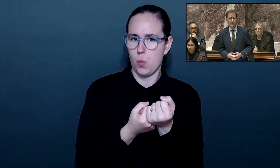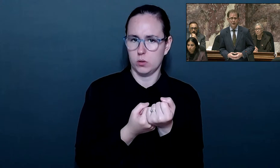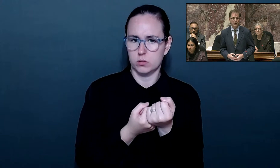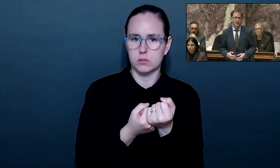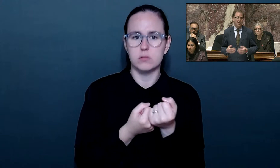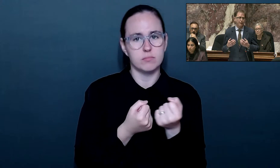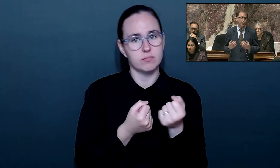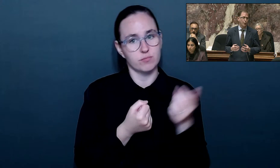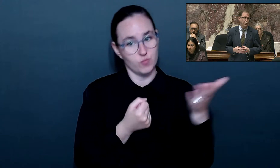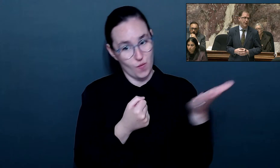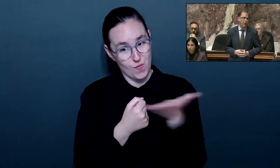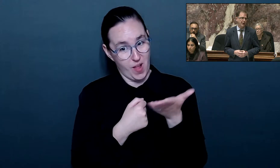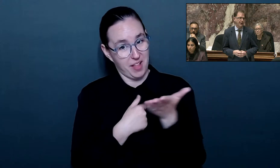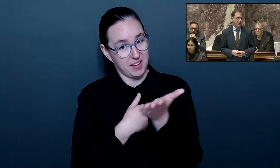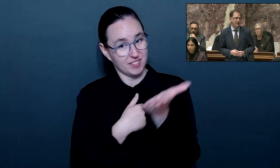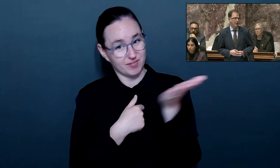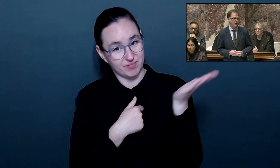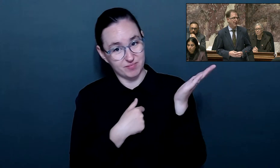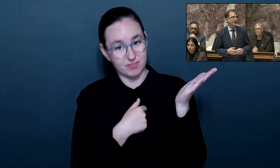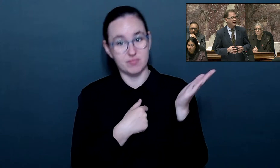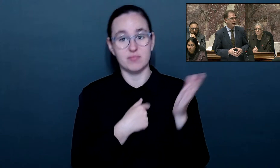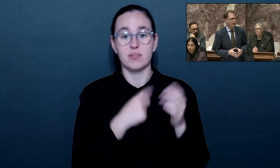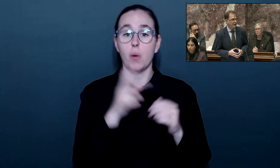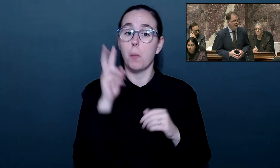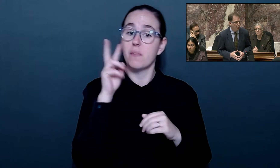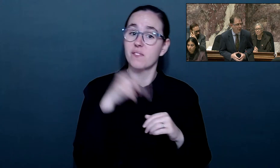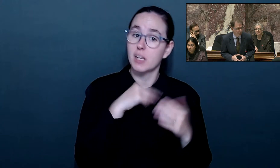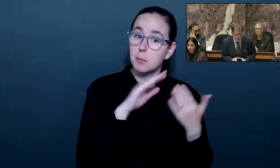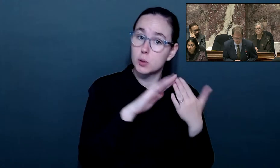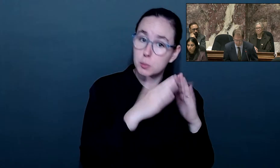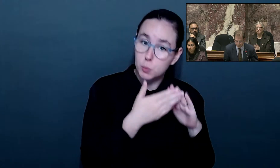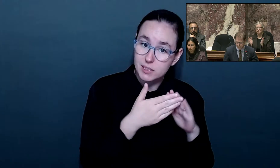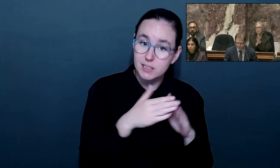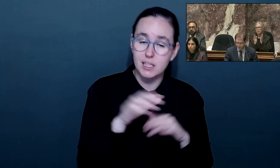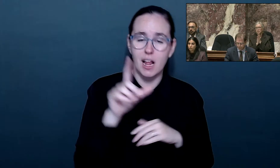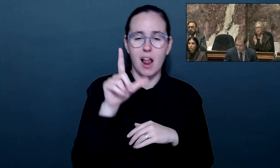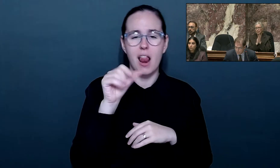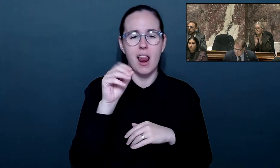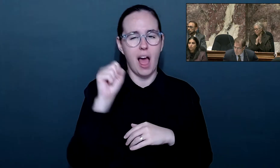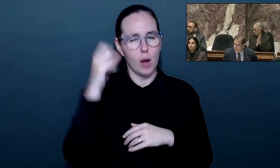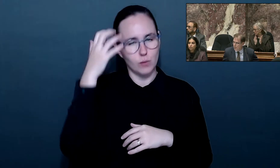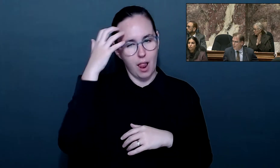Canadian community, and from the Cambodian Canadian community here to this House.